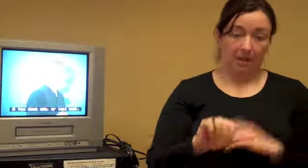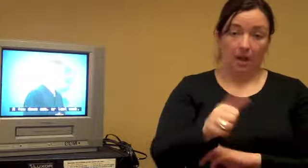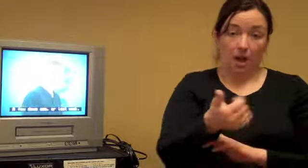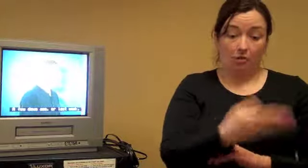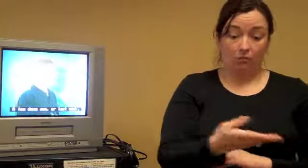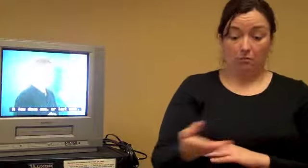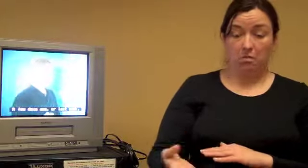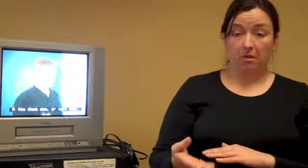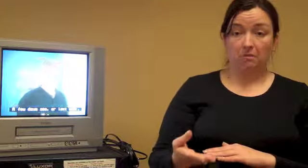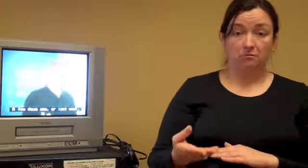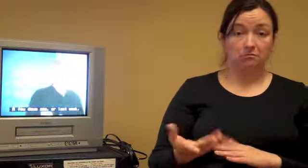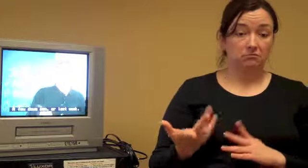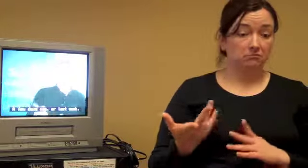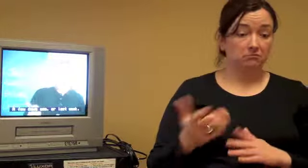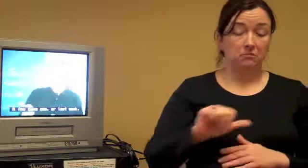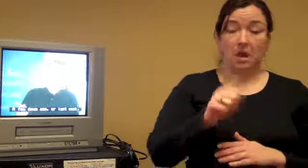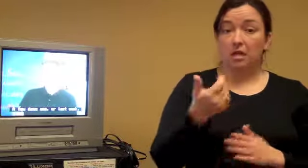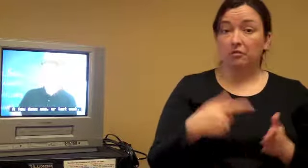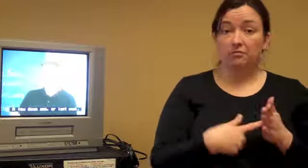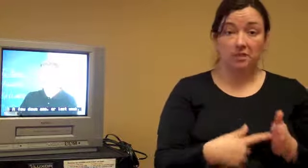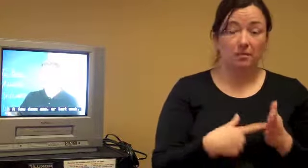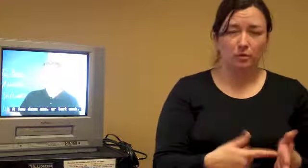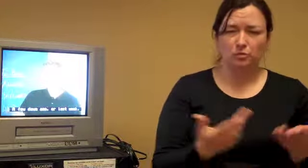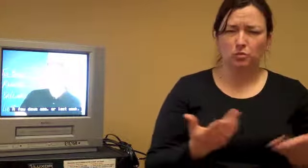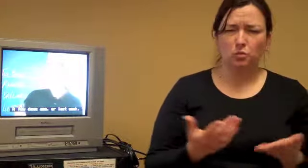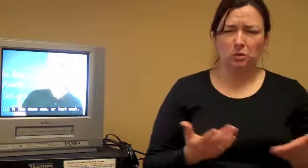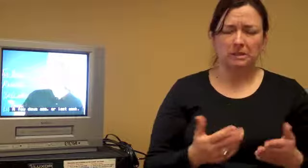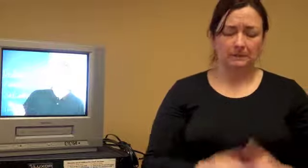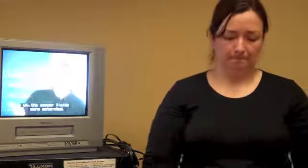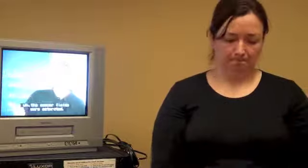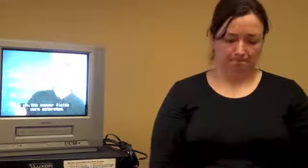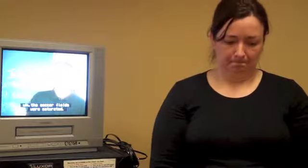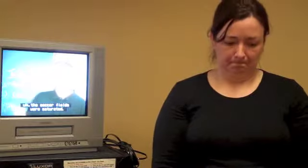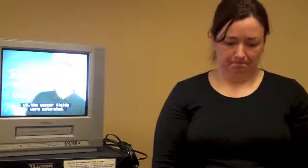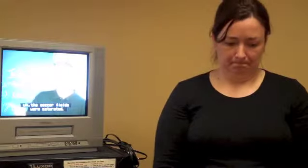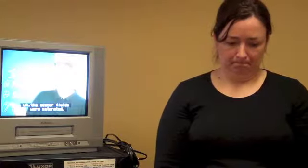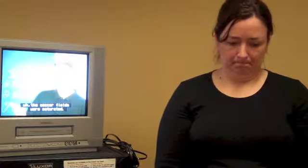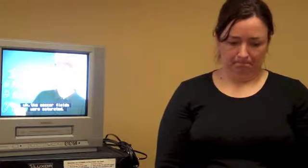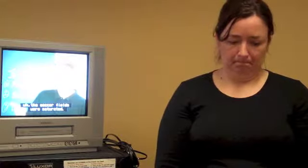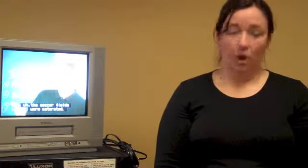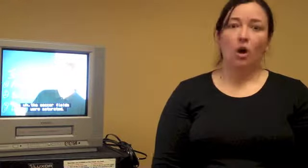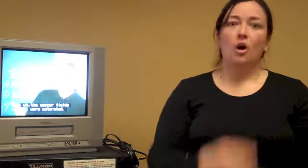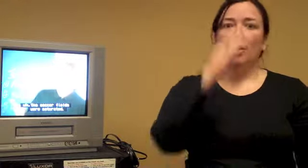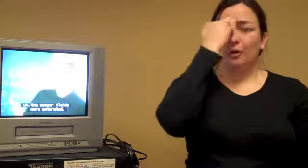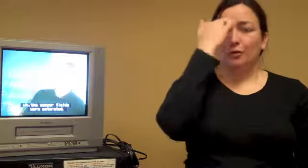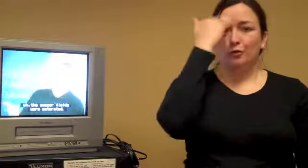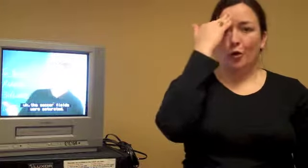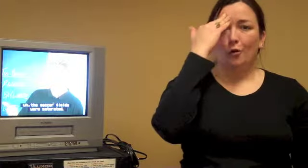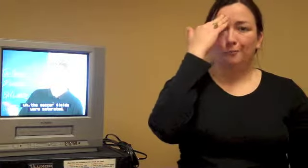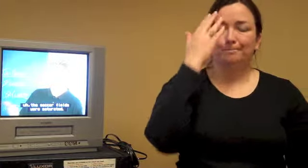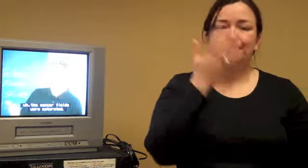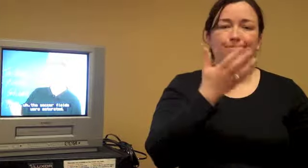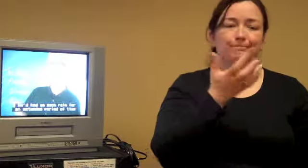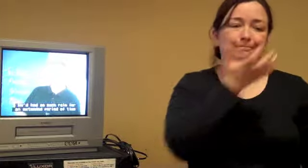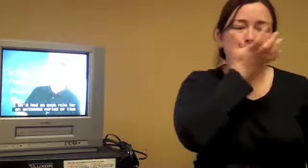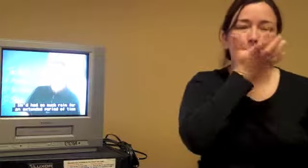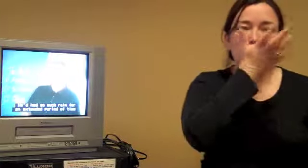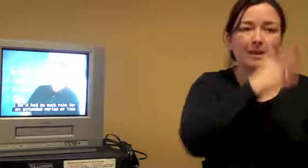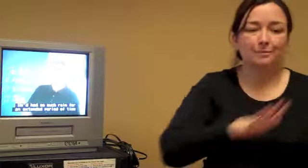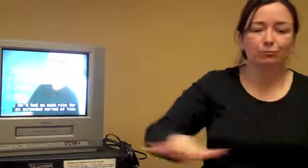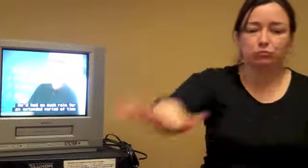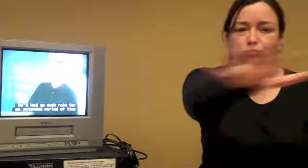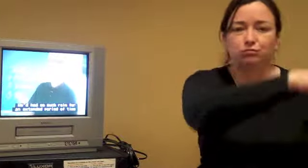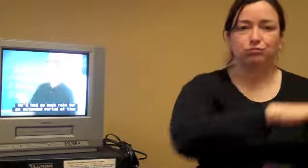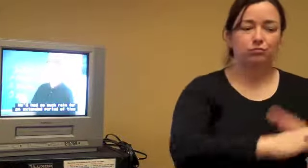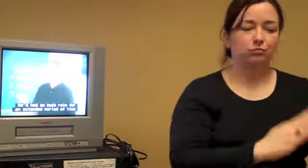saturated. A few days ago, or last week, the soccer fields were saturated. We had